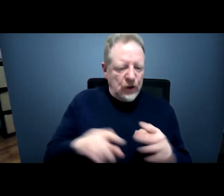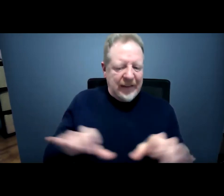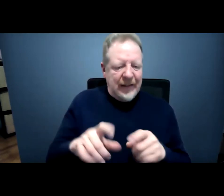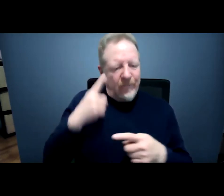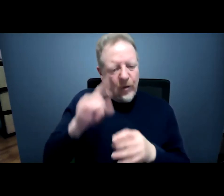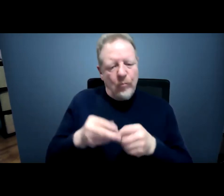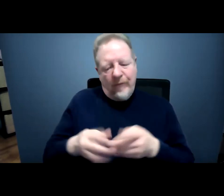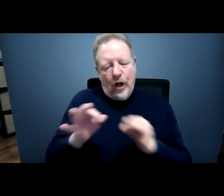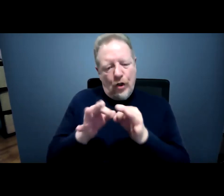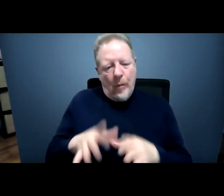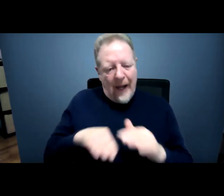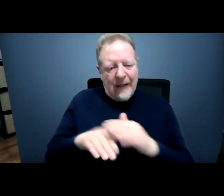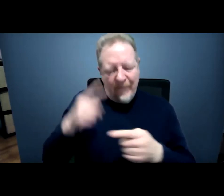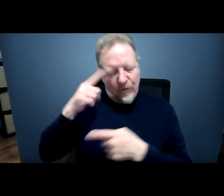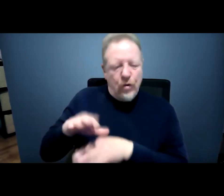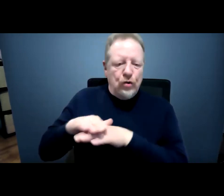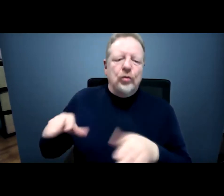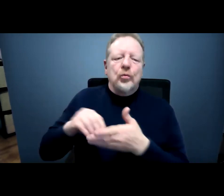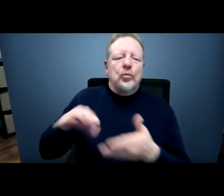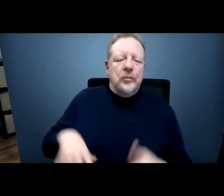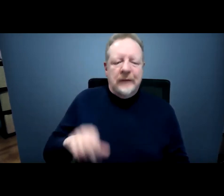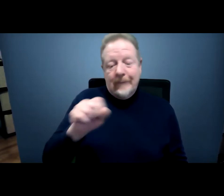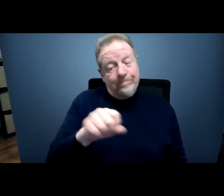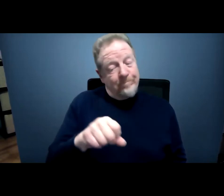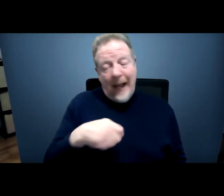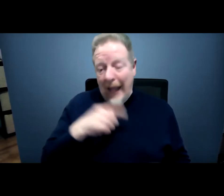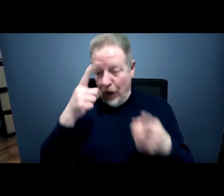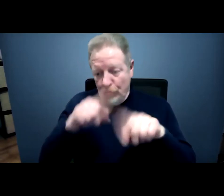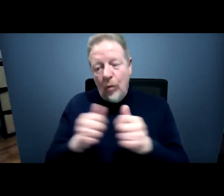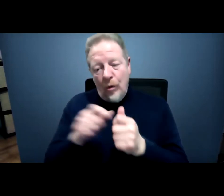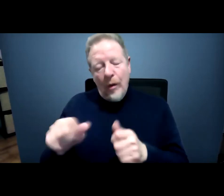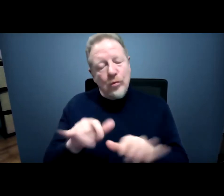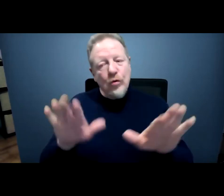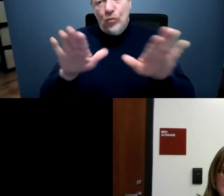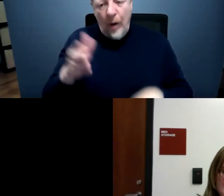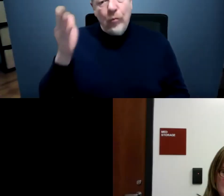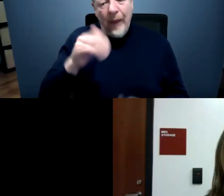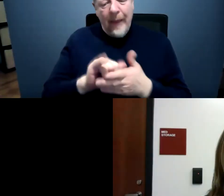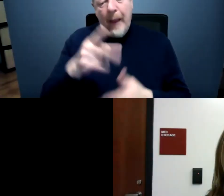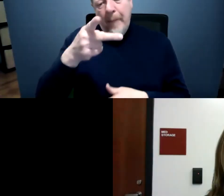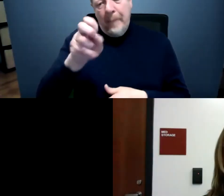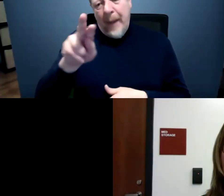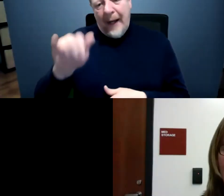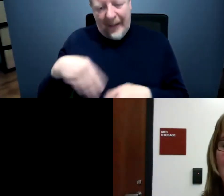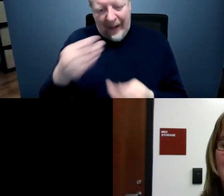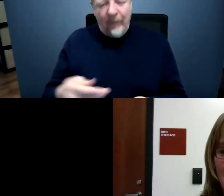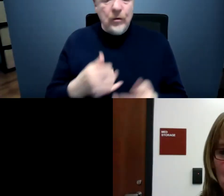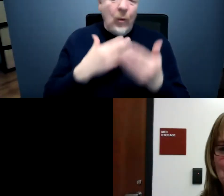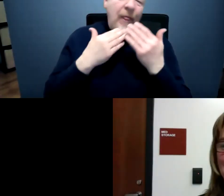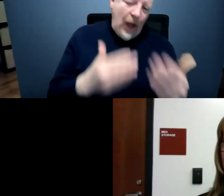Yeah, definitely very helpful and very informative with a great presentation. And that's the kind of feedback that we